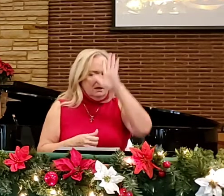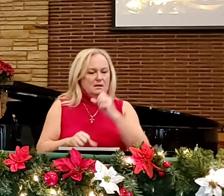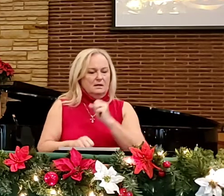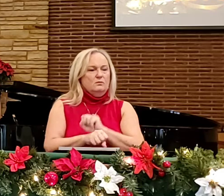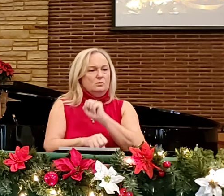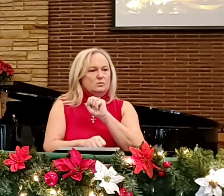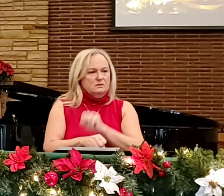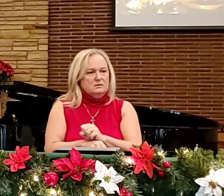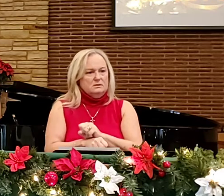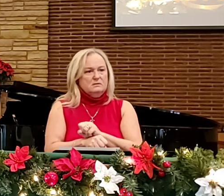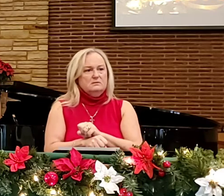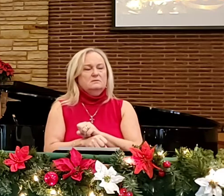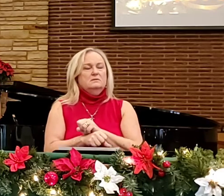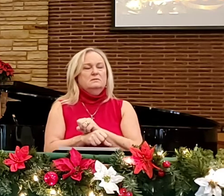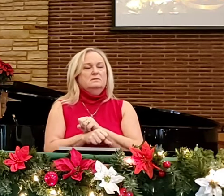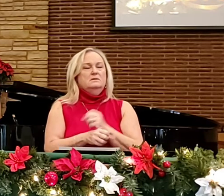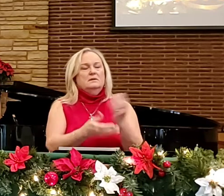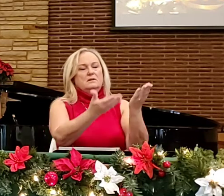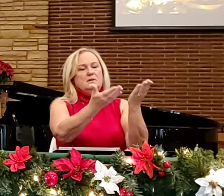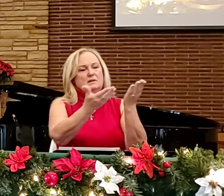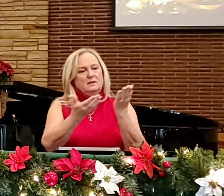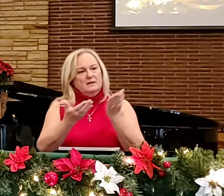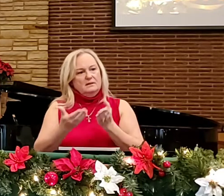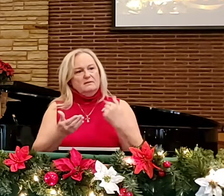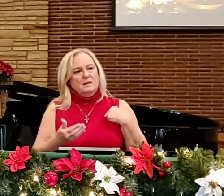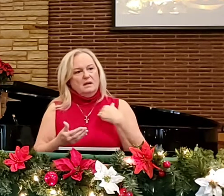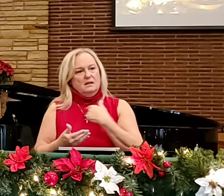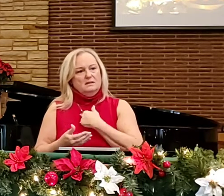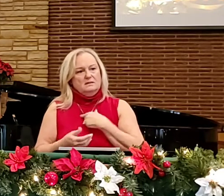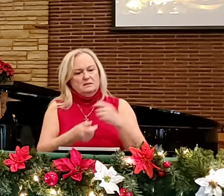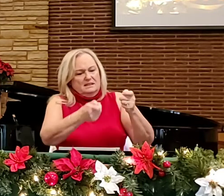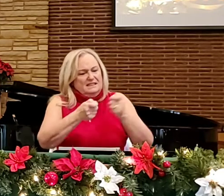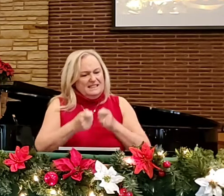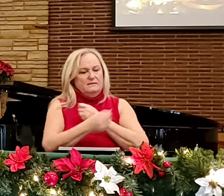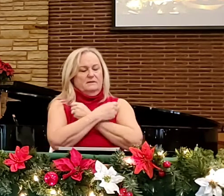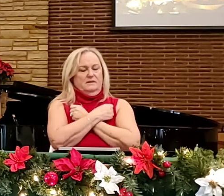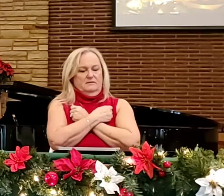worked to give us the gift of love.